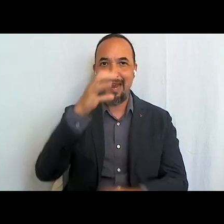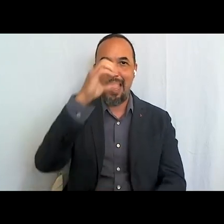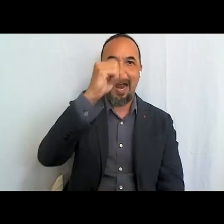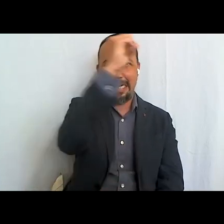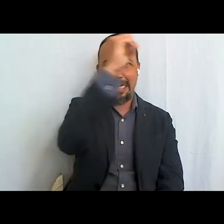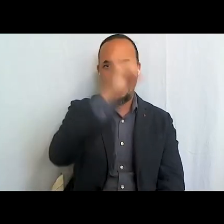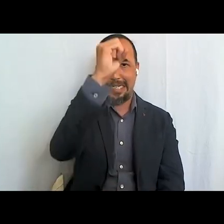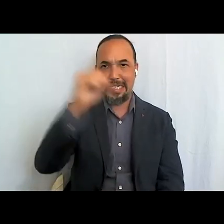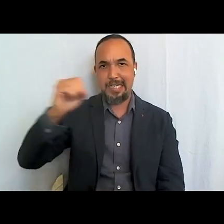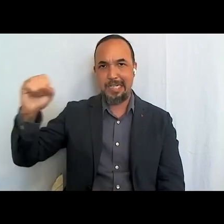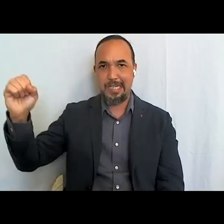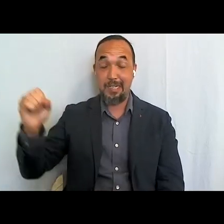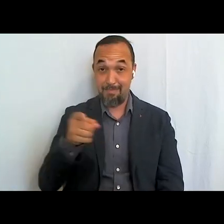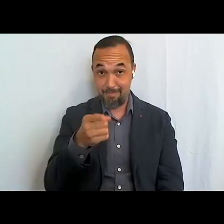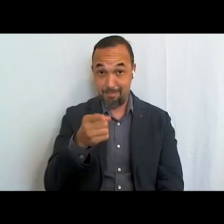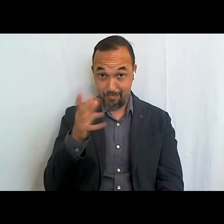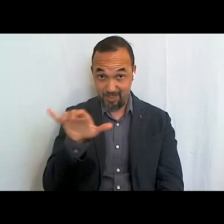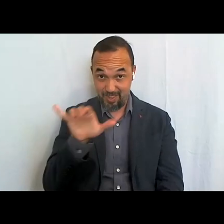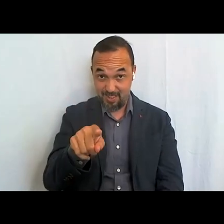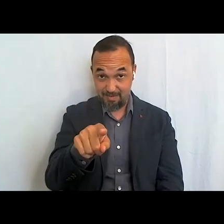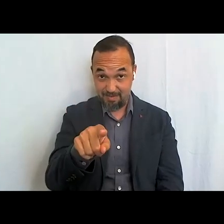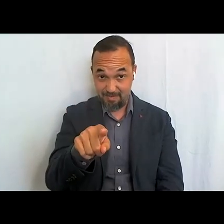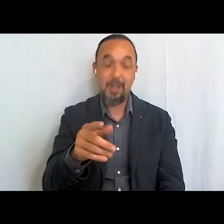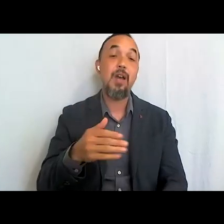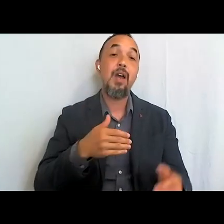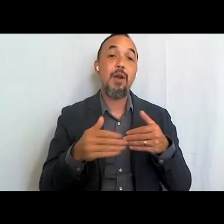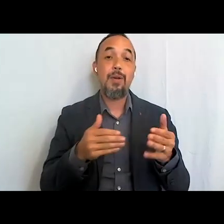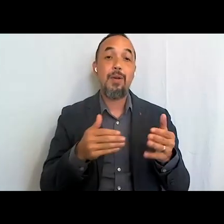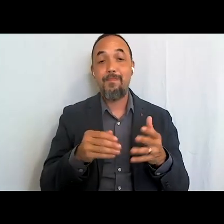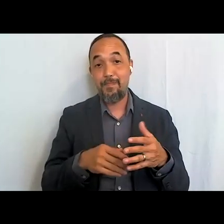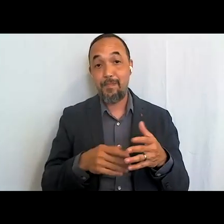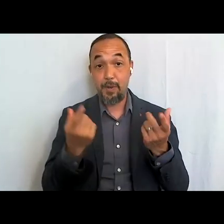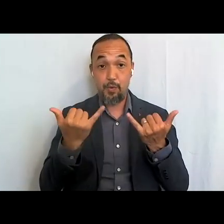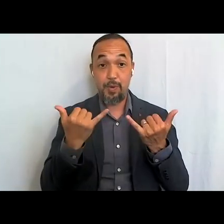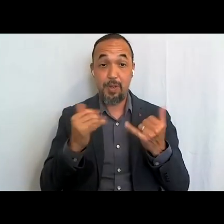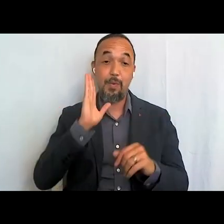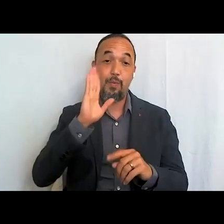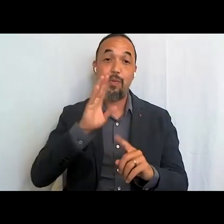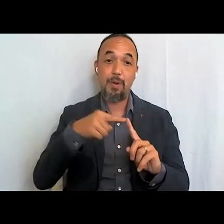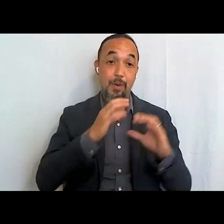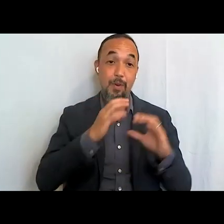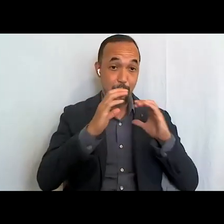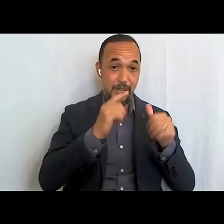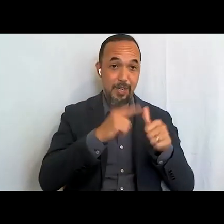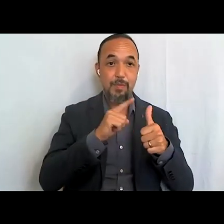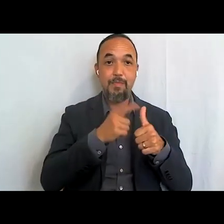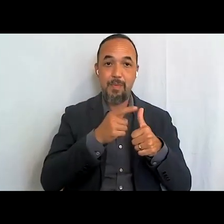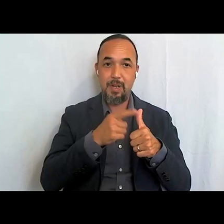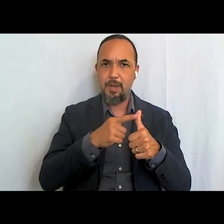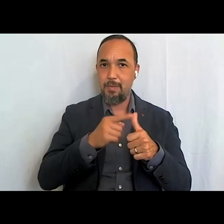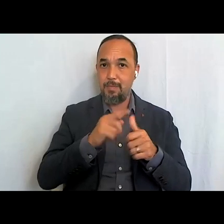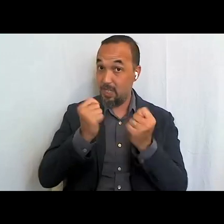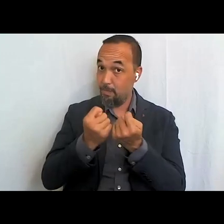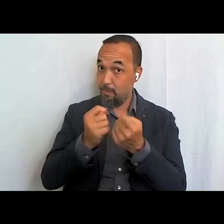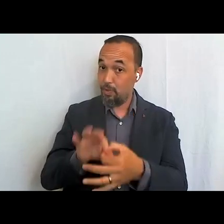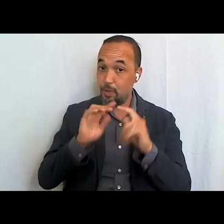Anyway, our seminar outline for today, very important. We are going to be talking about communication, structure. So this is about teams now. So